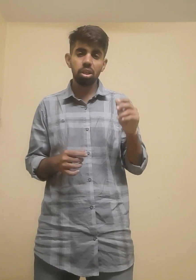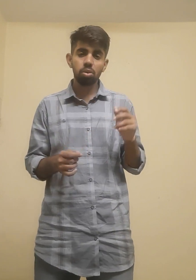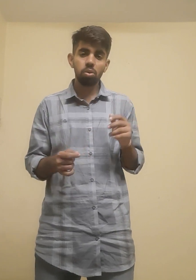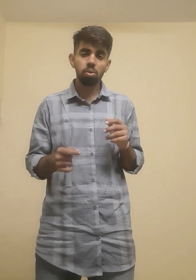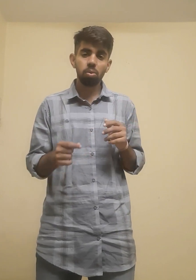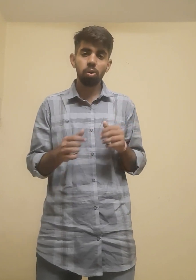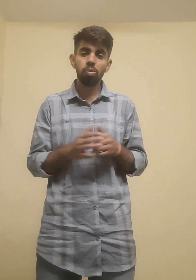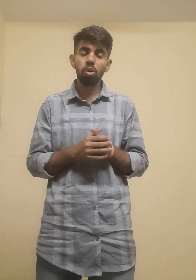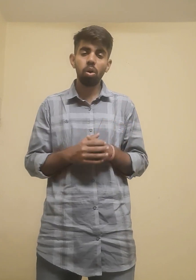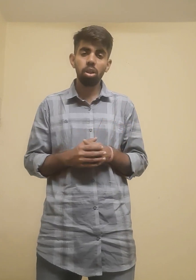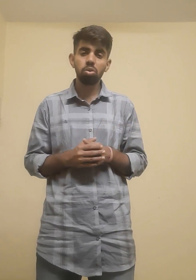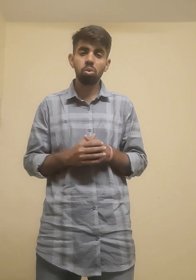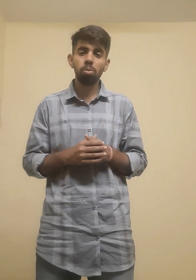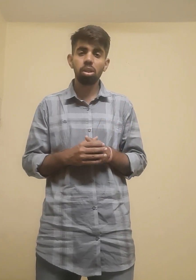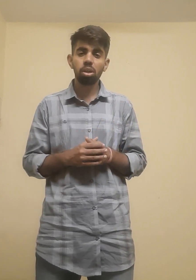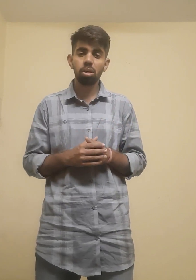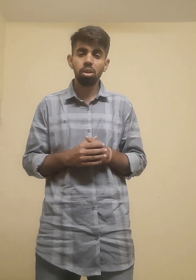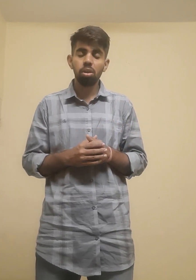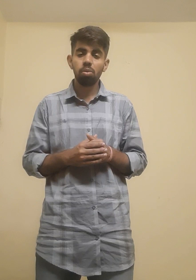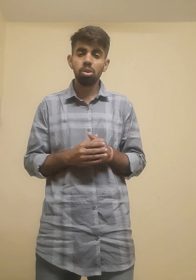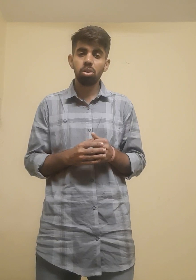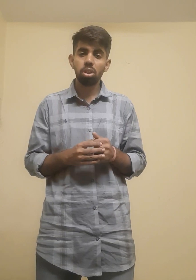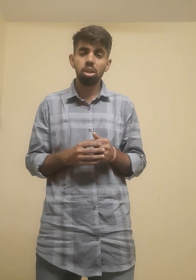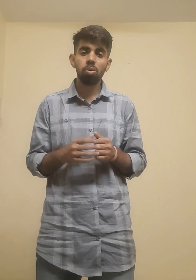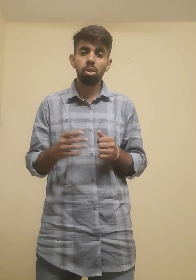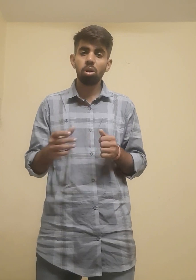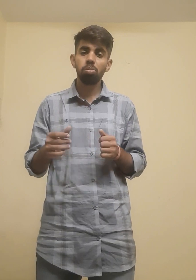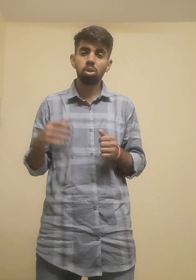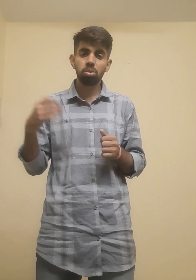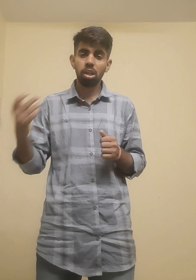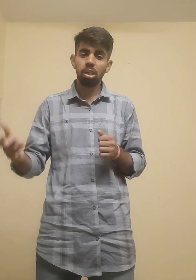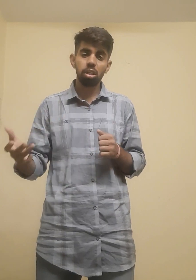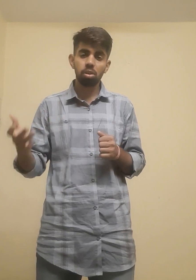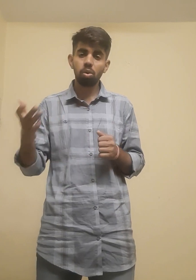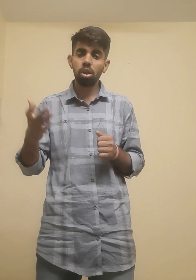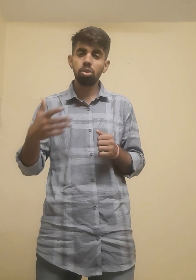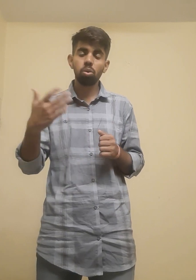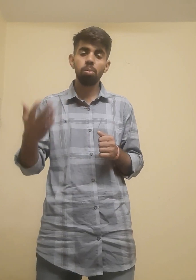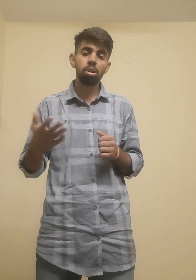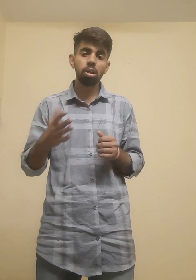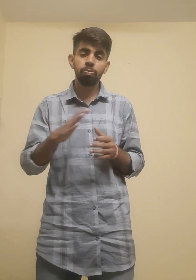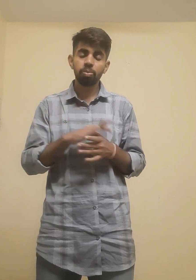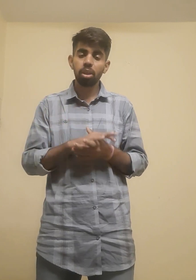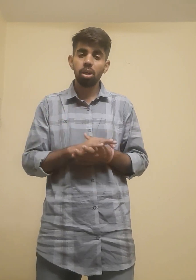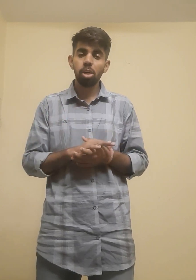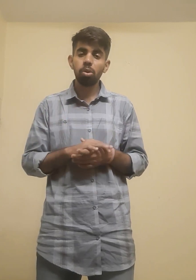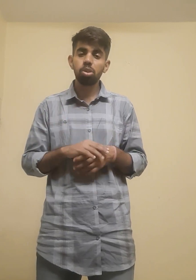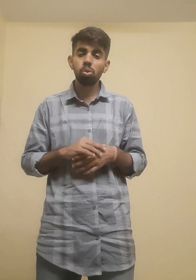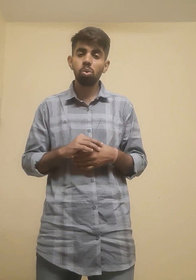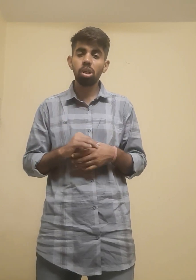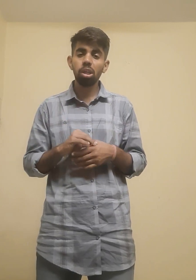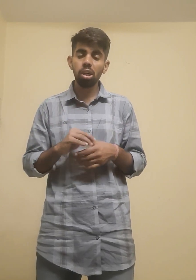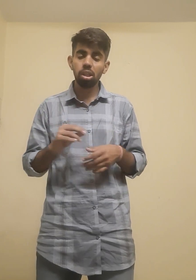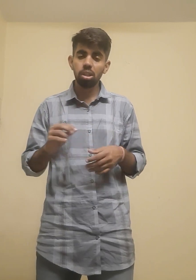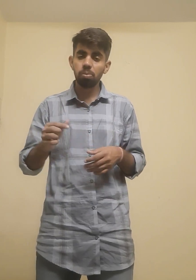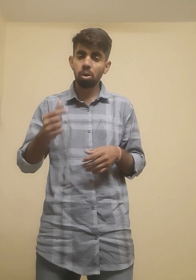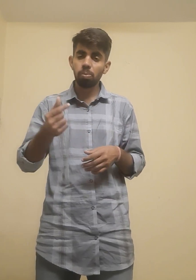scenario, when we call the show method, which when the object of child call the show method, it will show only the properties